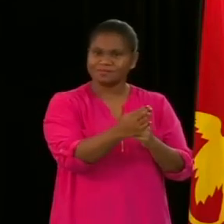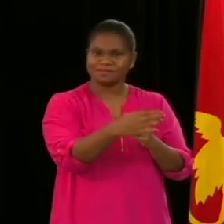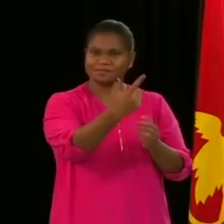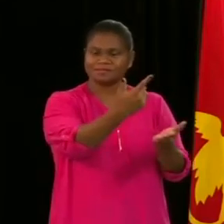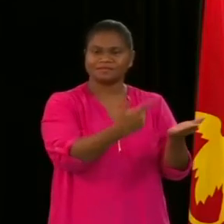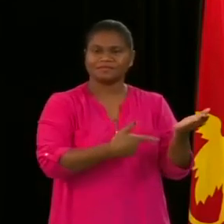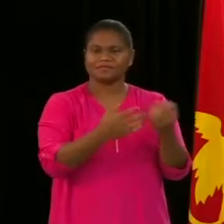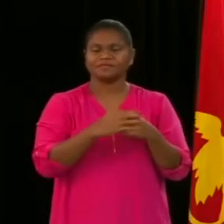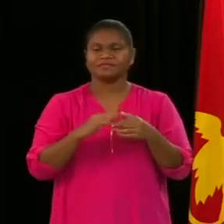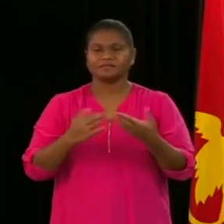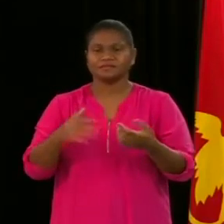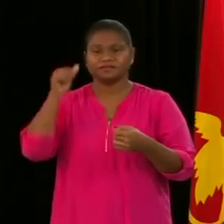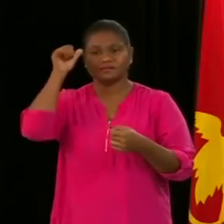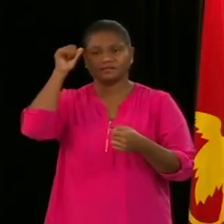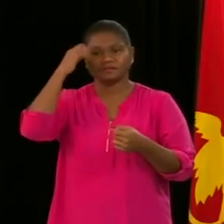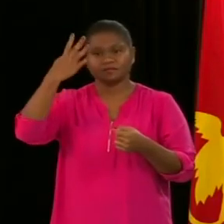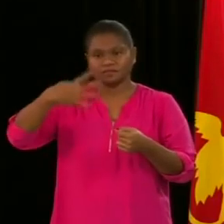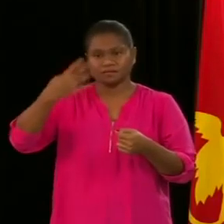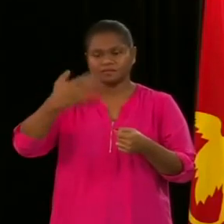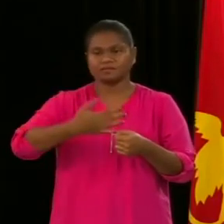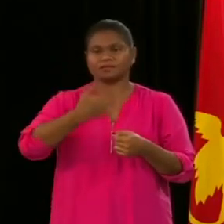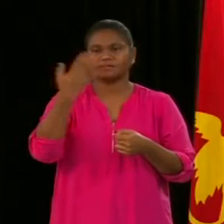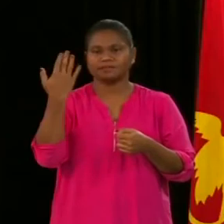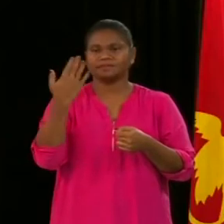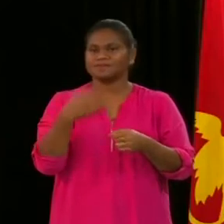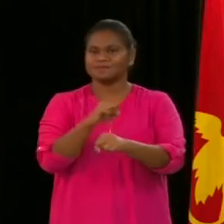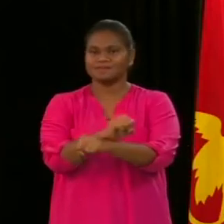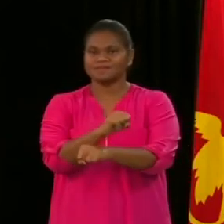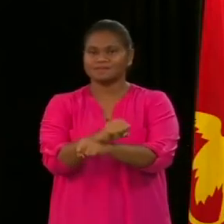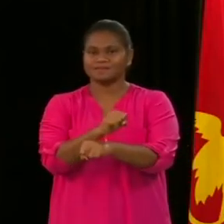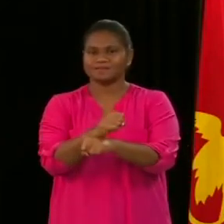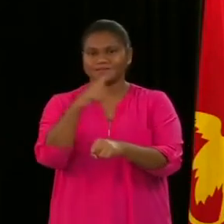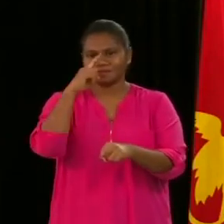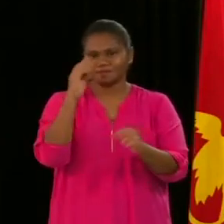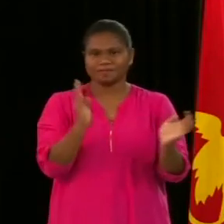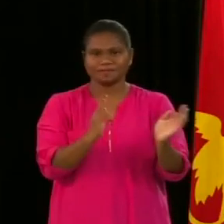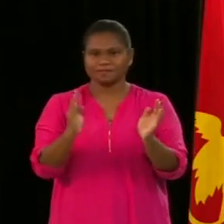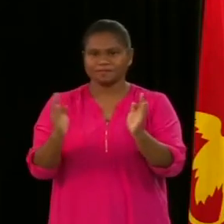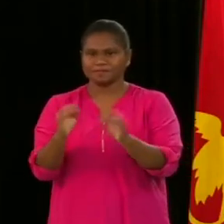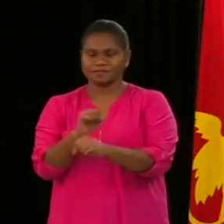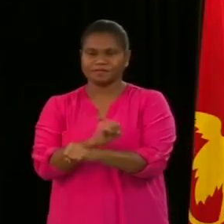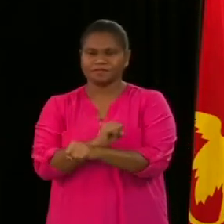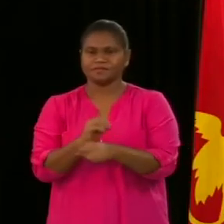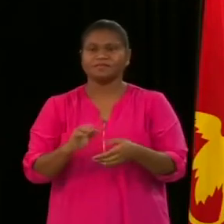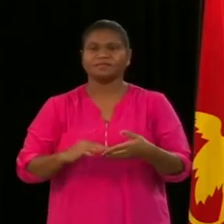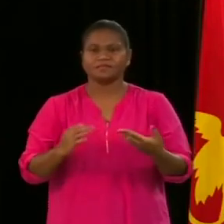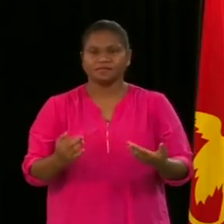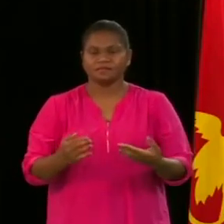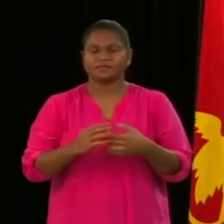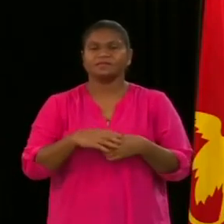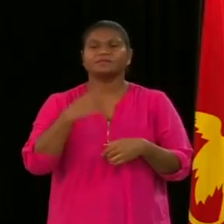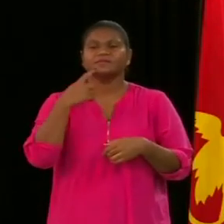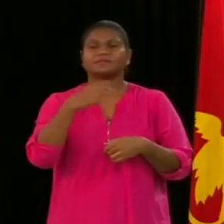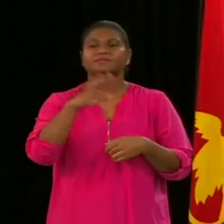so, as you know, there's 14 days of the incubation period of the virus. And so I would like to assure the public